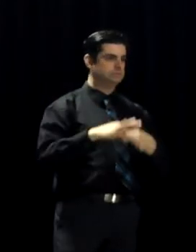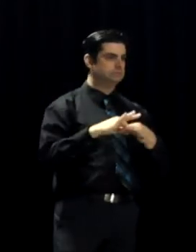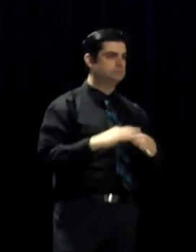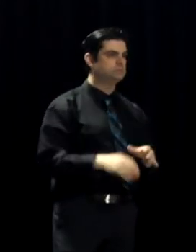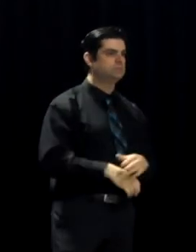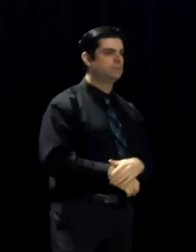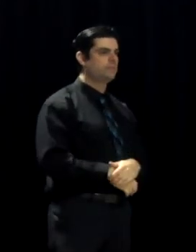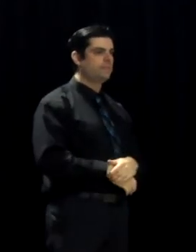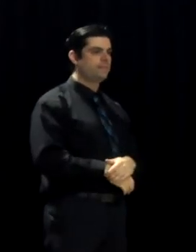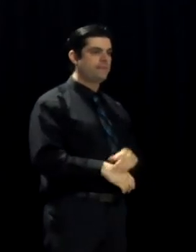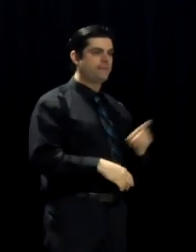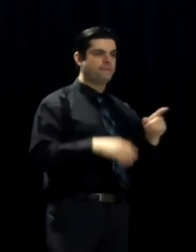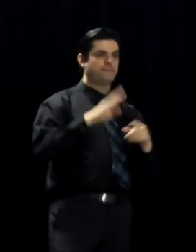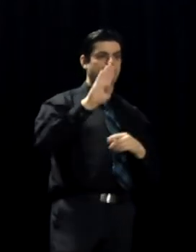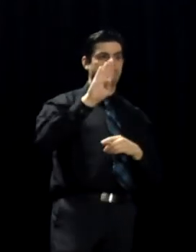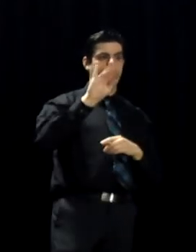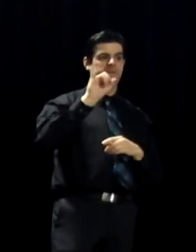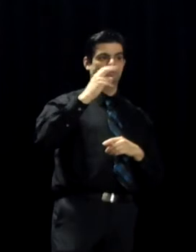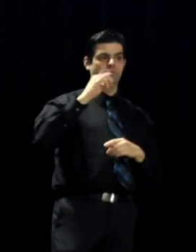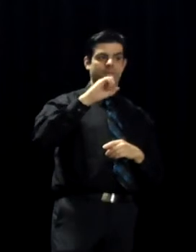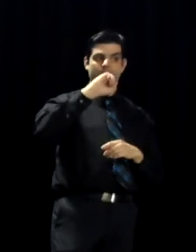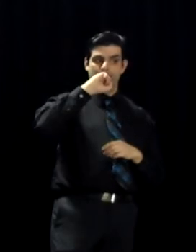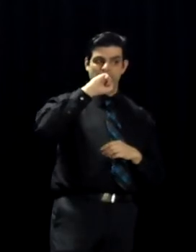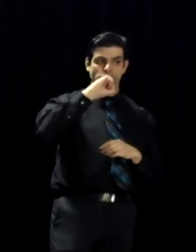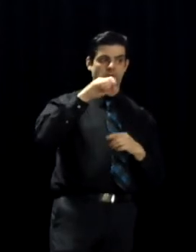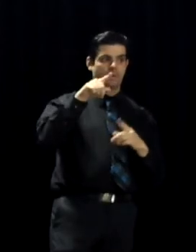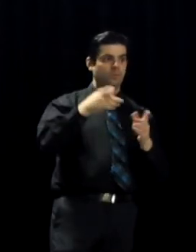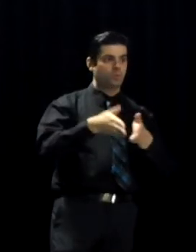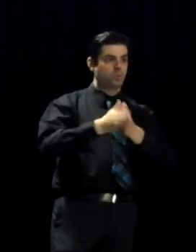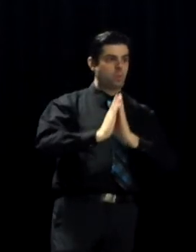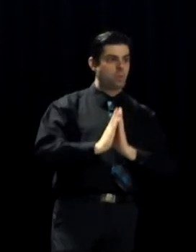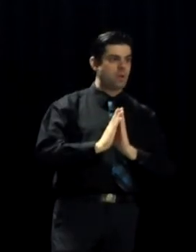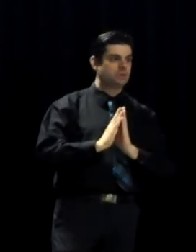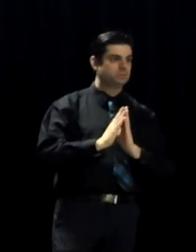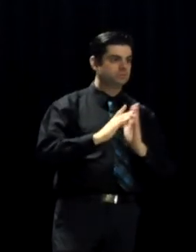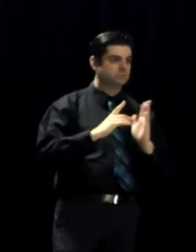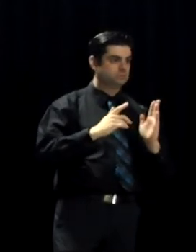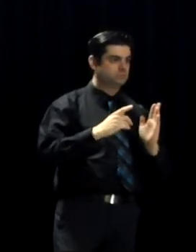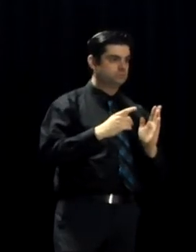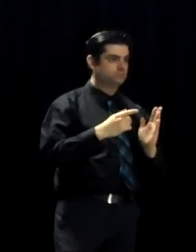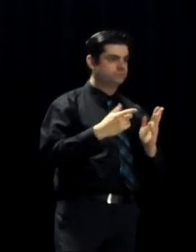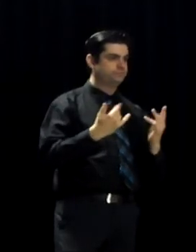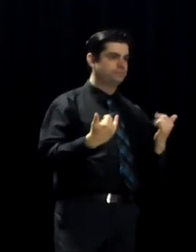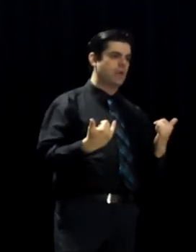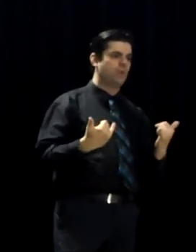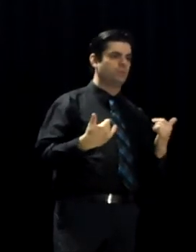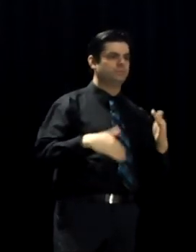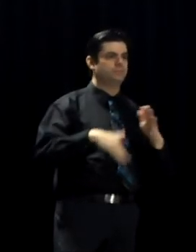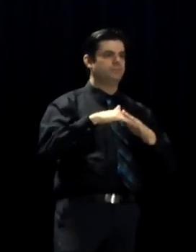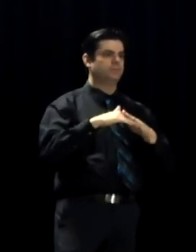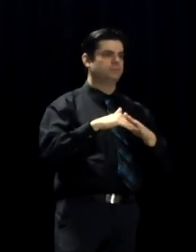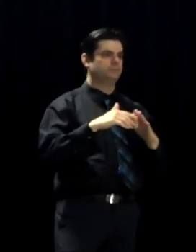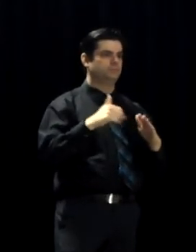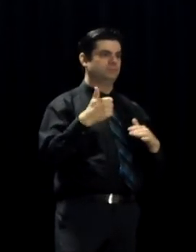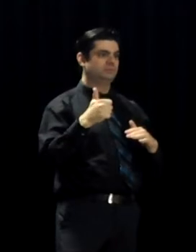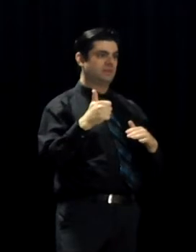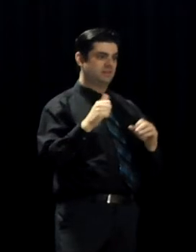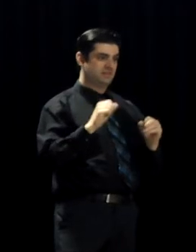with the state to try and go from a minimum or a maximum of 10 people at a religious gathering to perhaps a